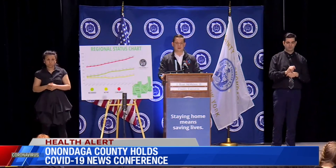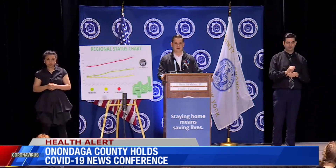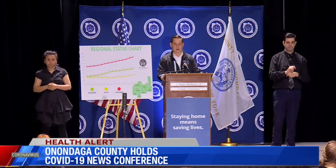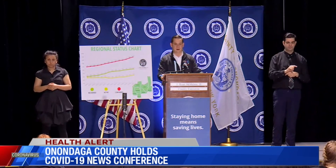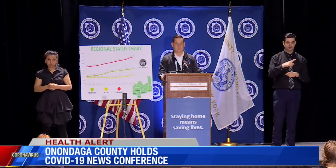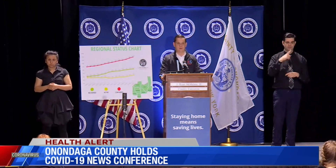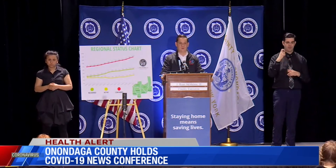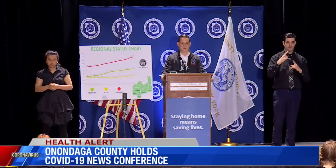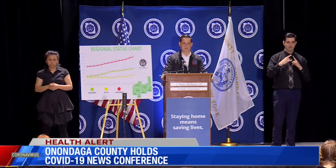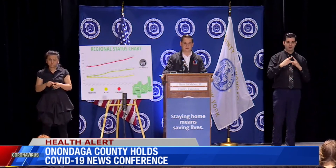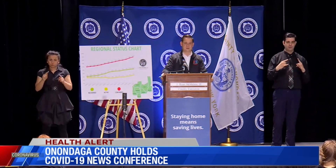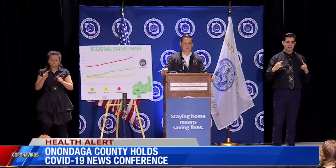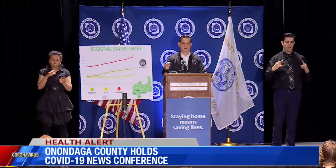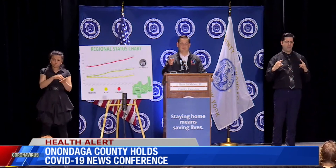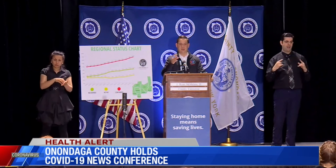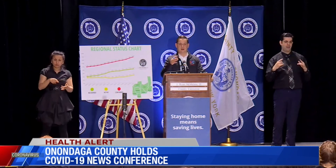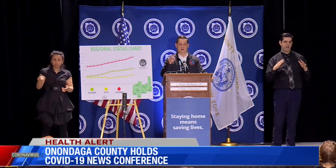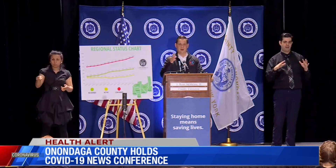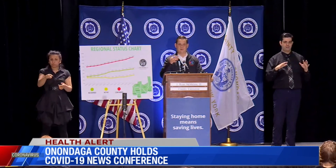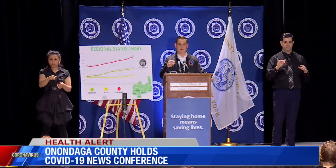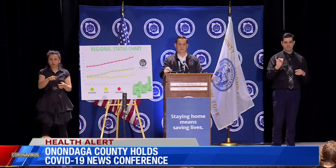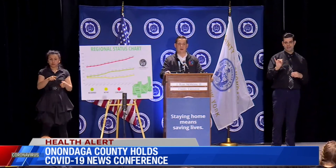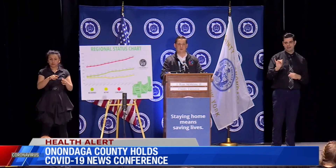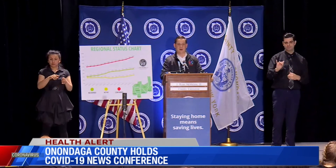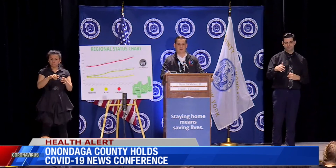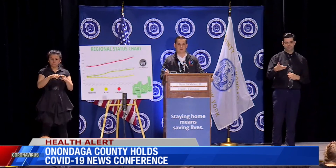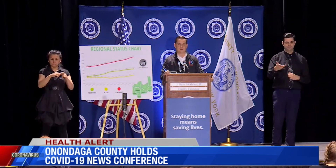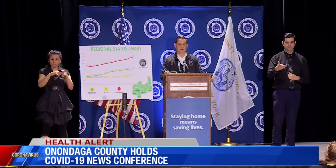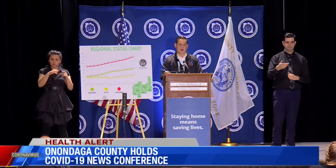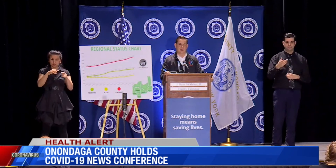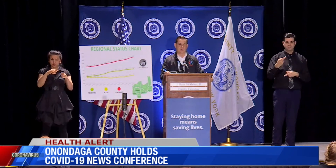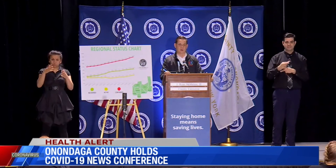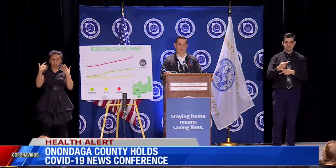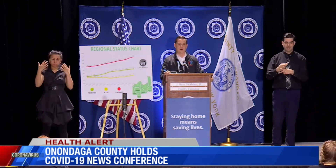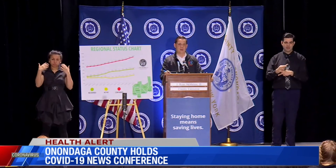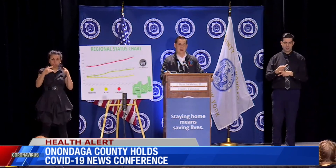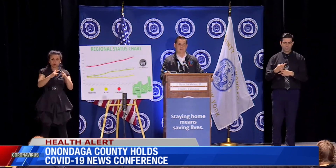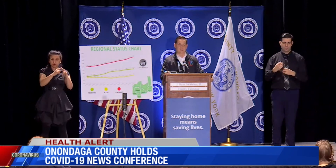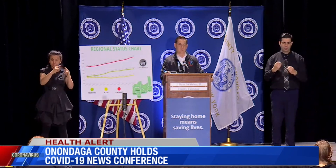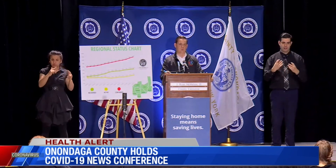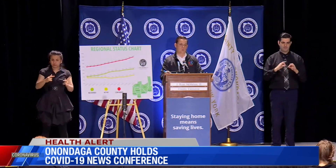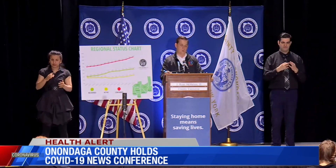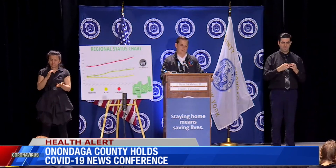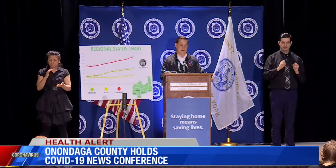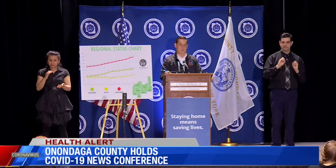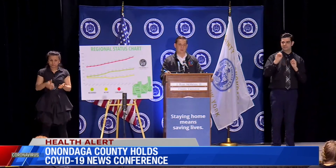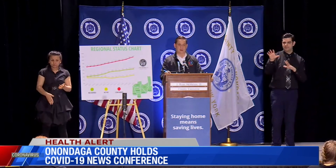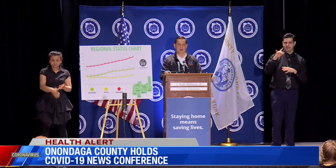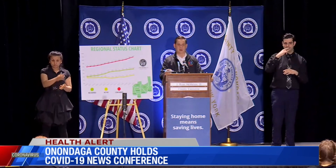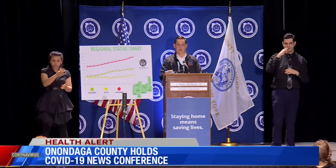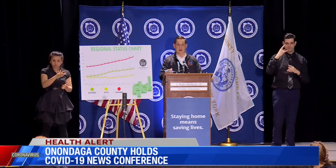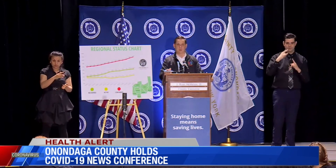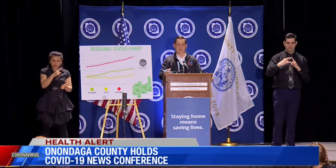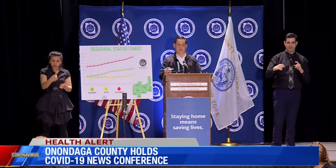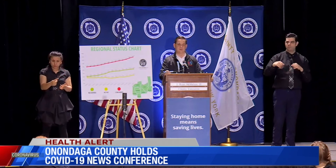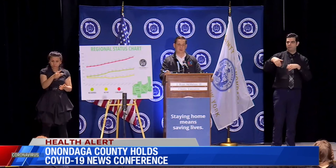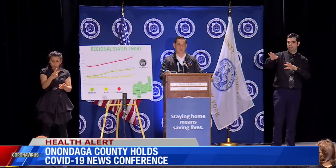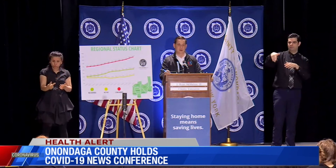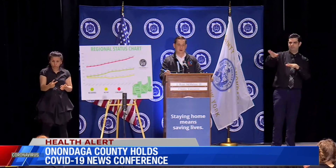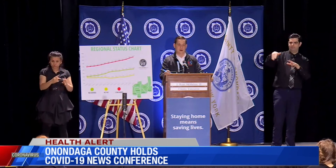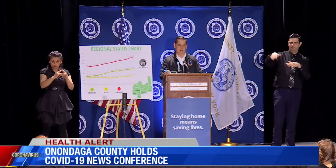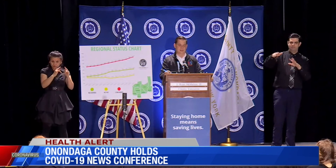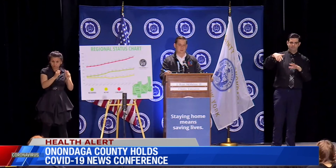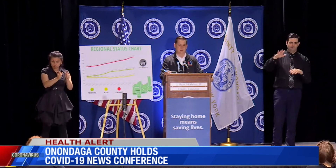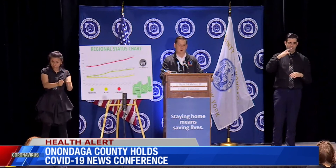and which is childcare for many families, how are they impacted? What's happening? How can they operate